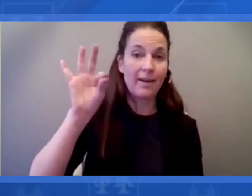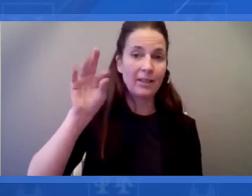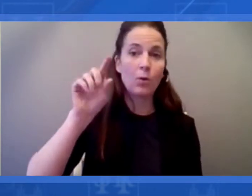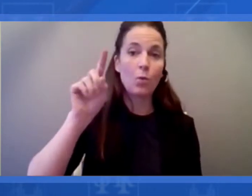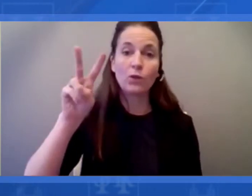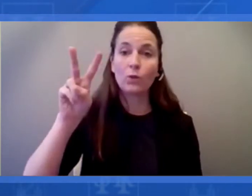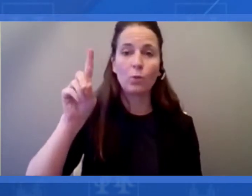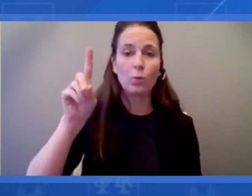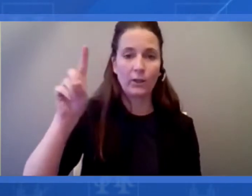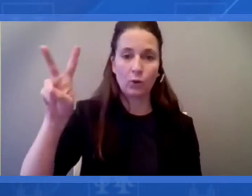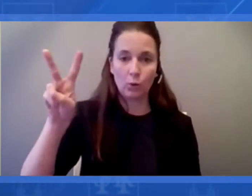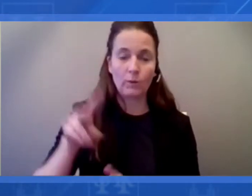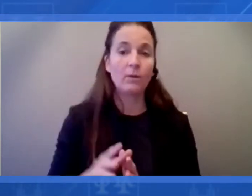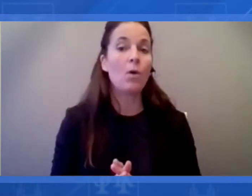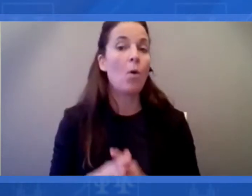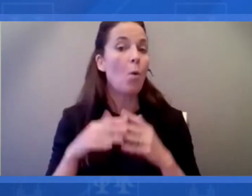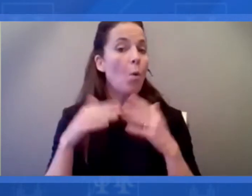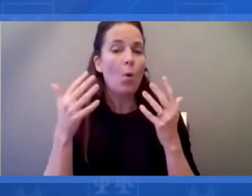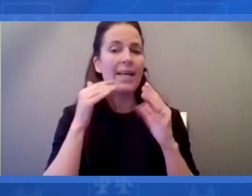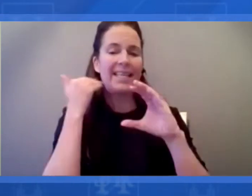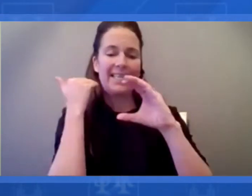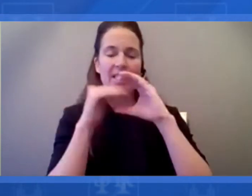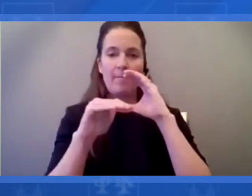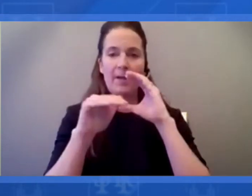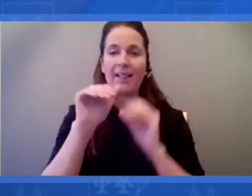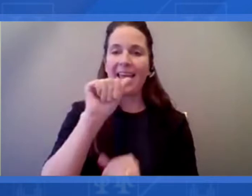905-529-1212 or by email